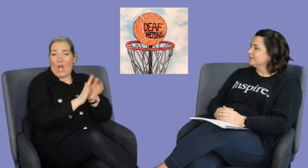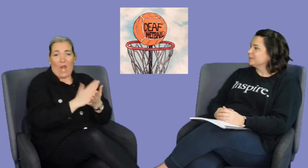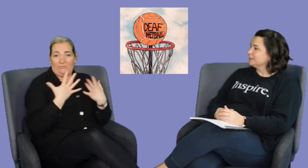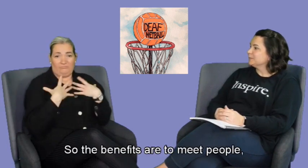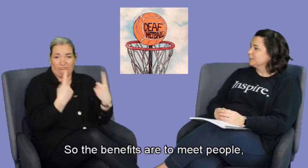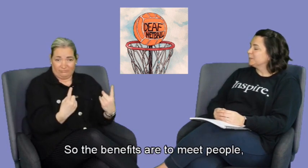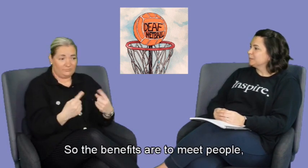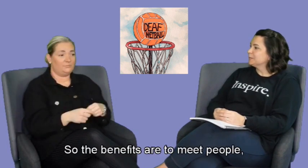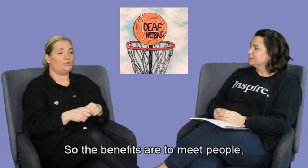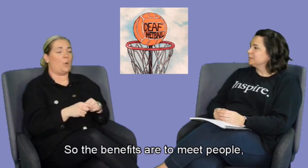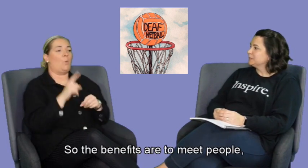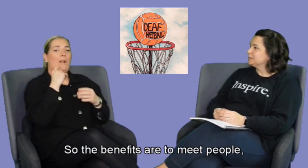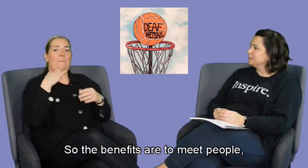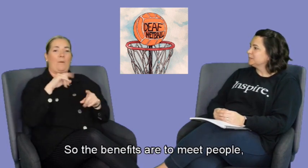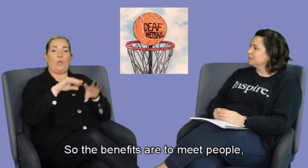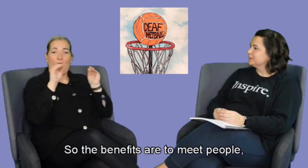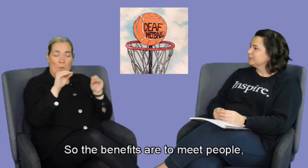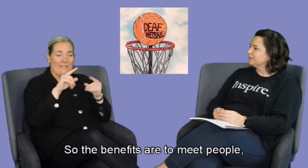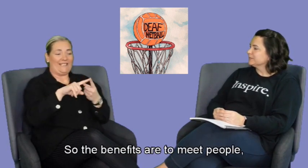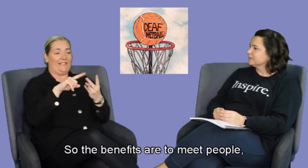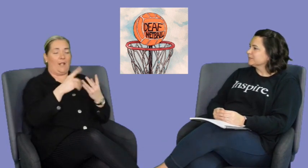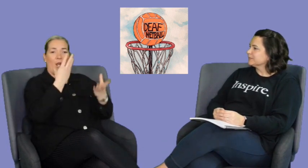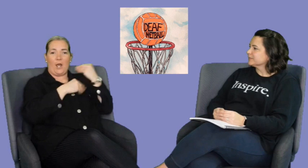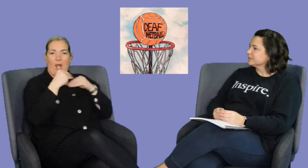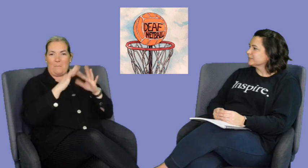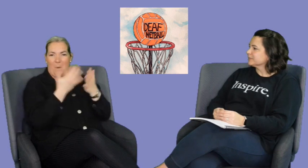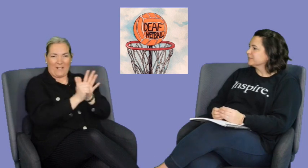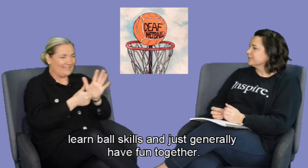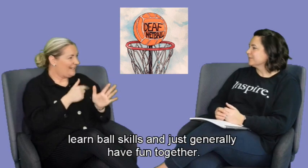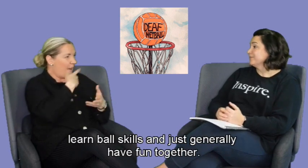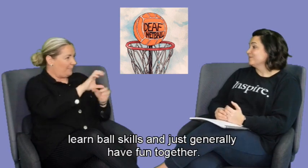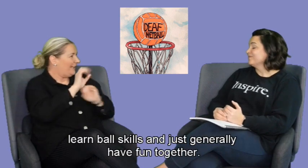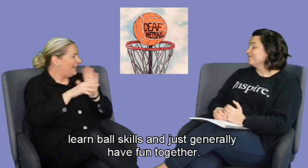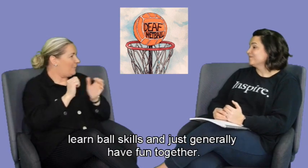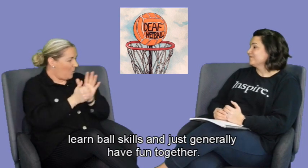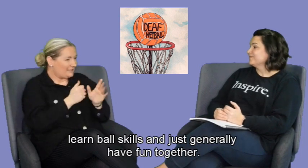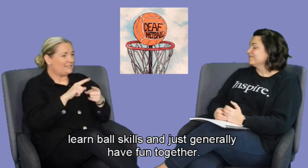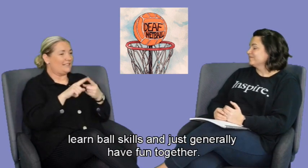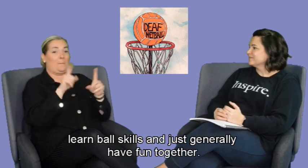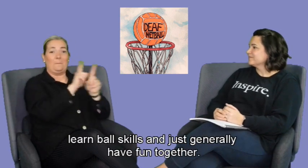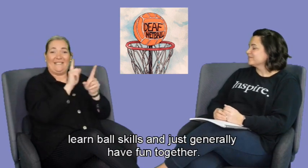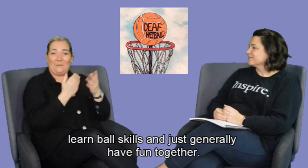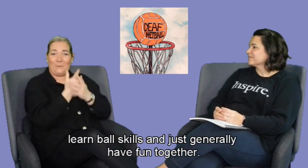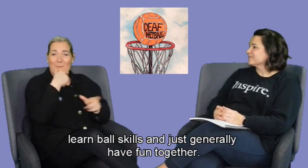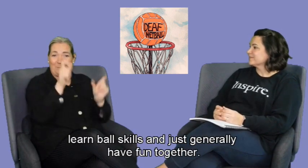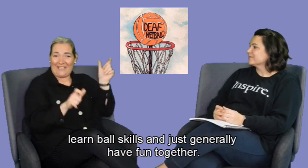So the benefits are to meet people, learn ball skills, and just generally have fun together.